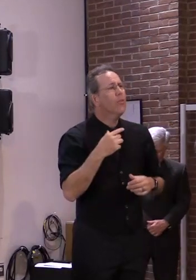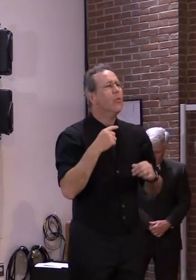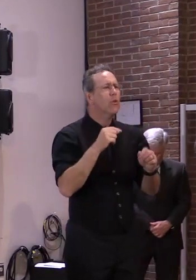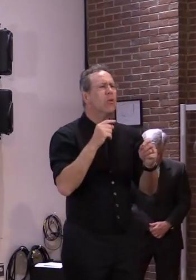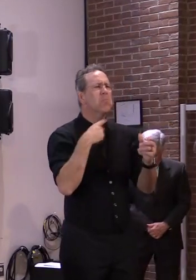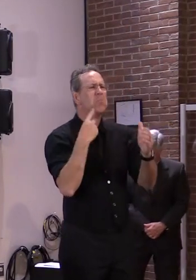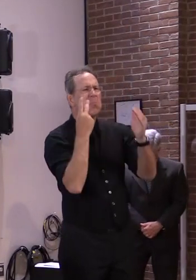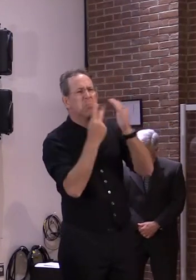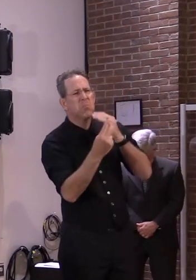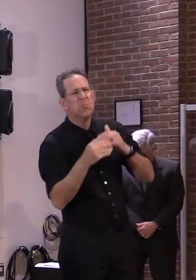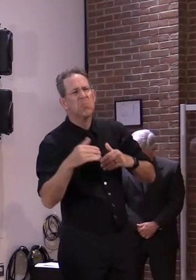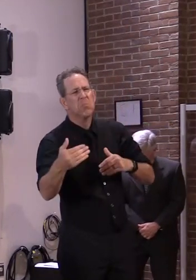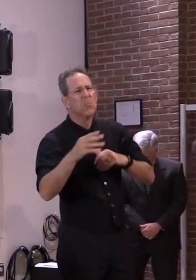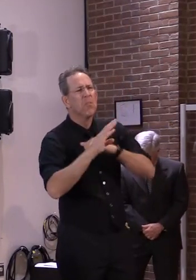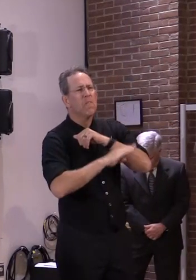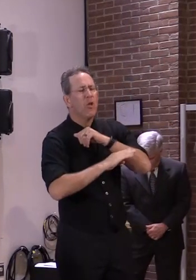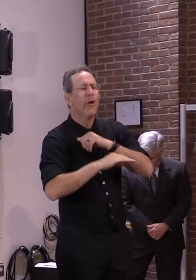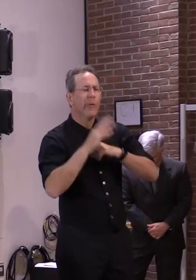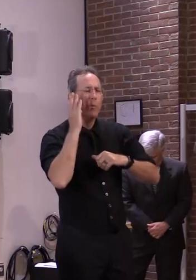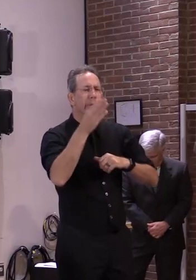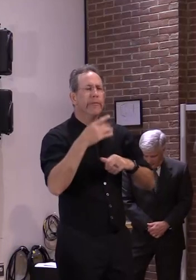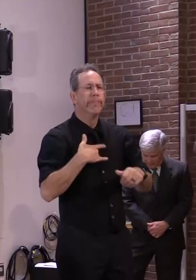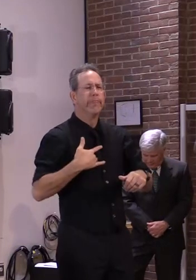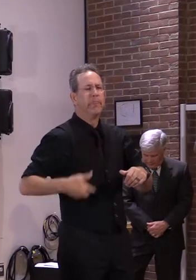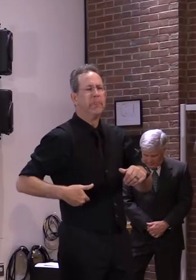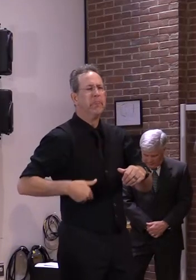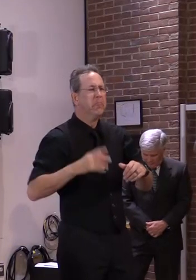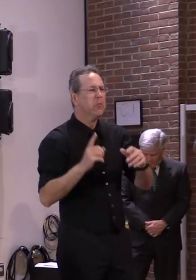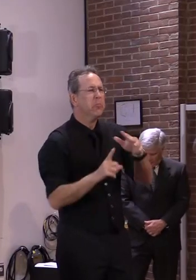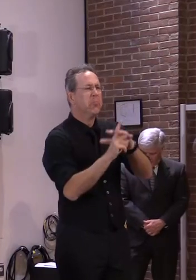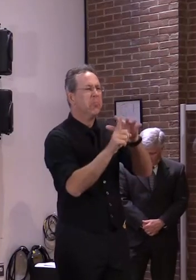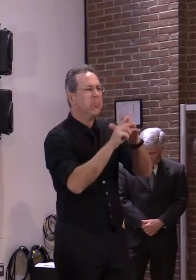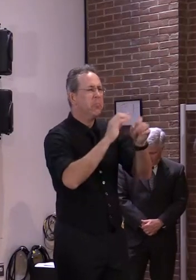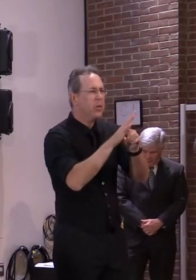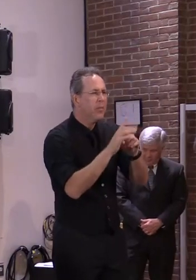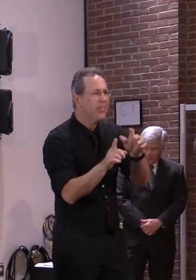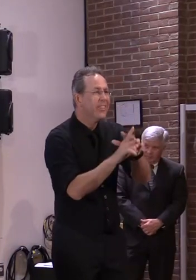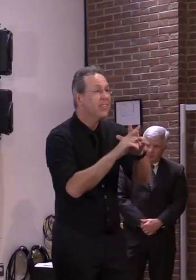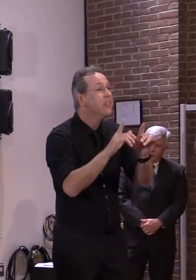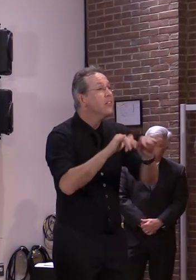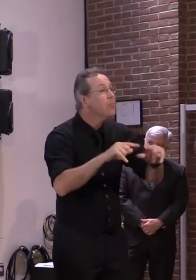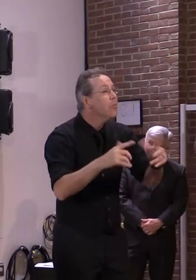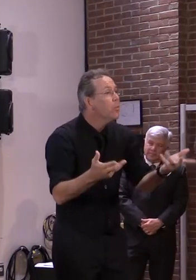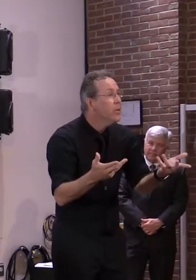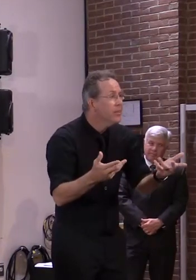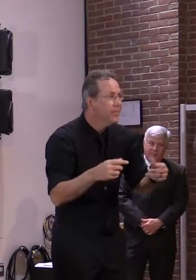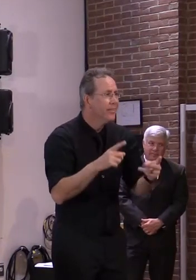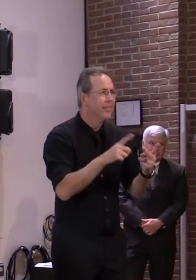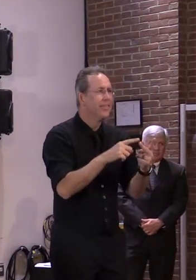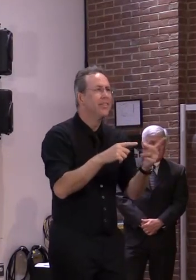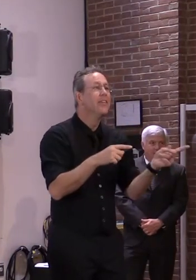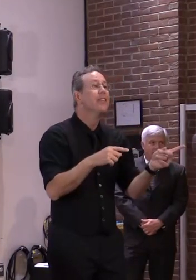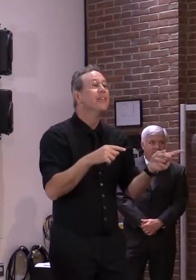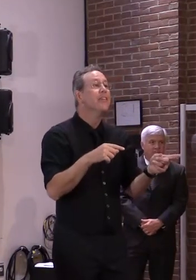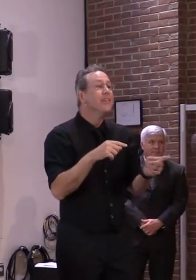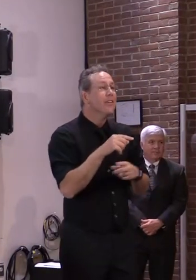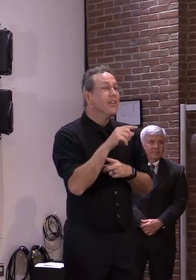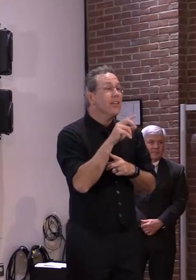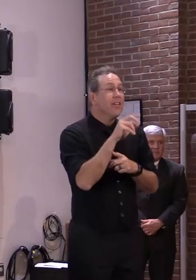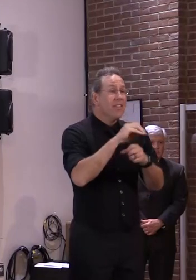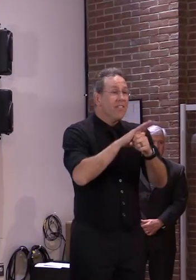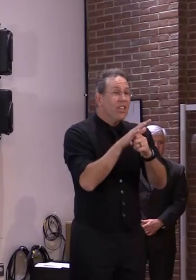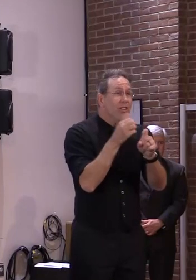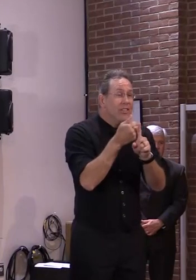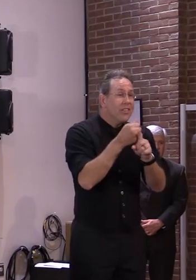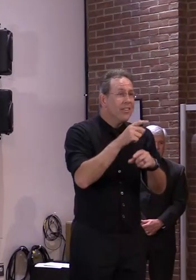world. So when you're talking about making projections for 3 or 4 months ahead of time, it's really